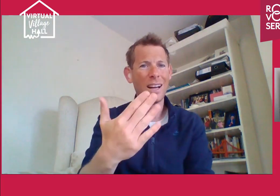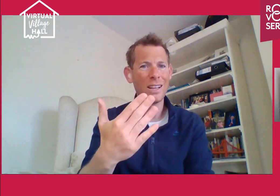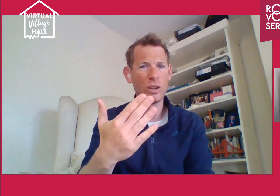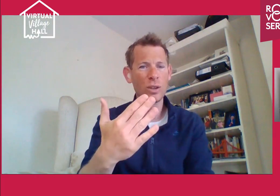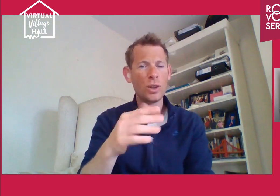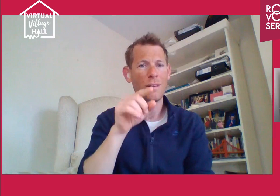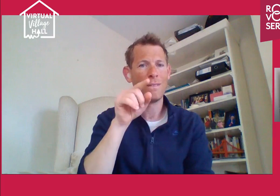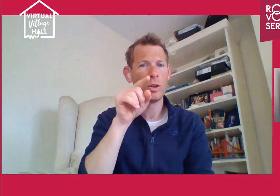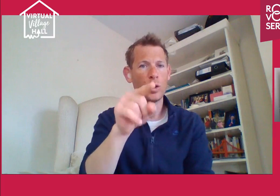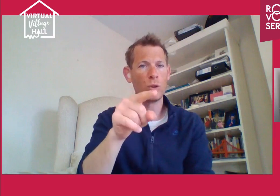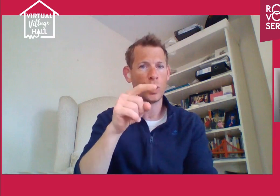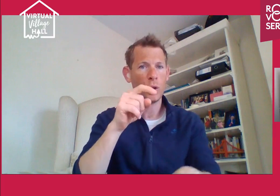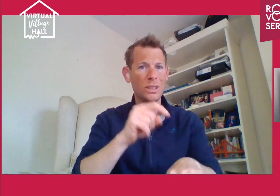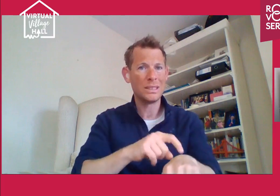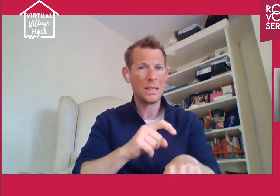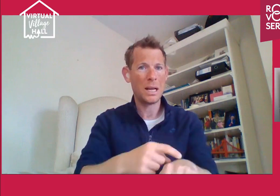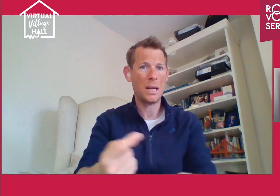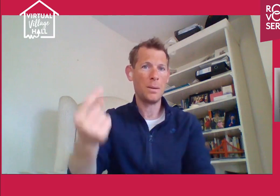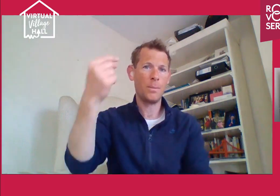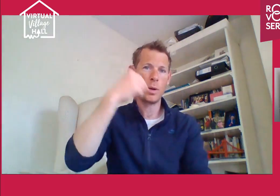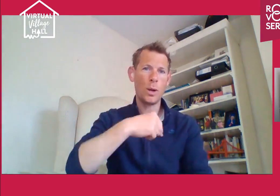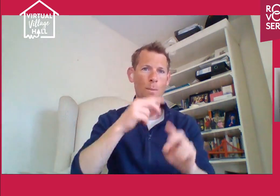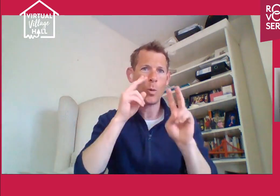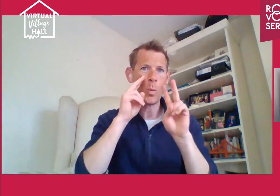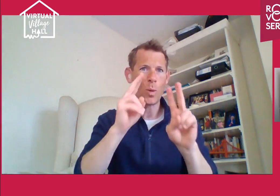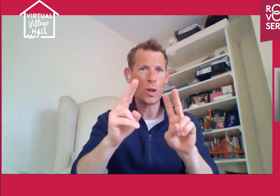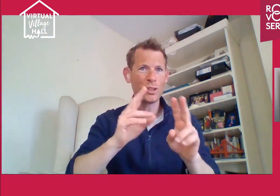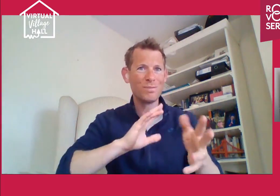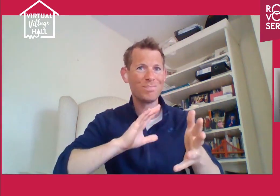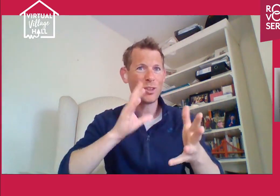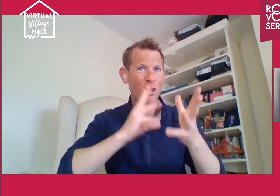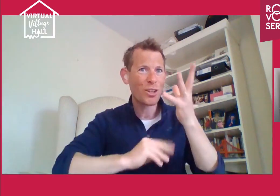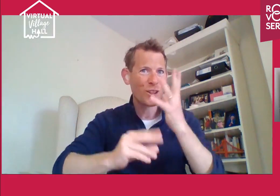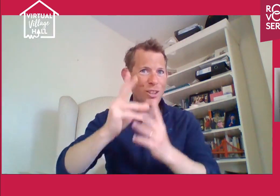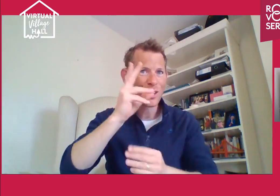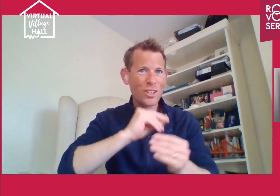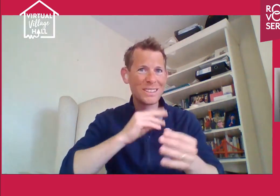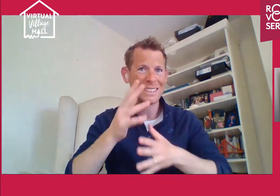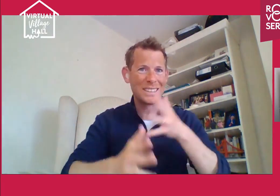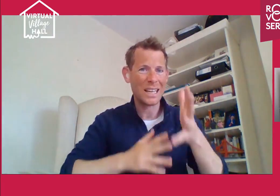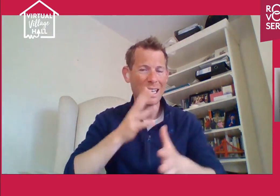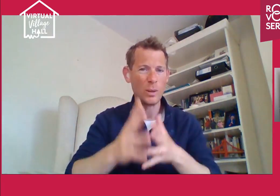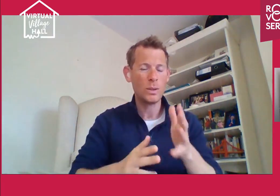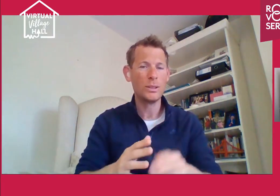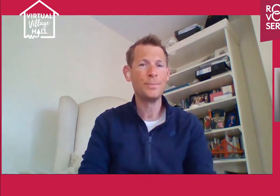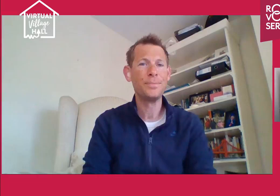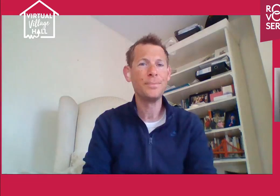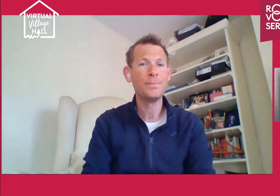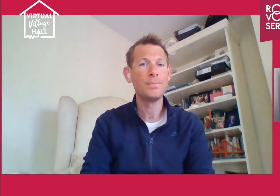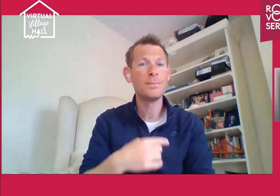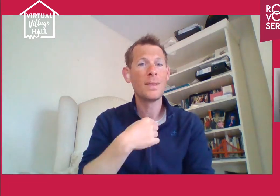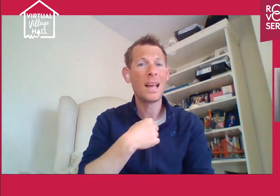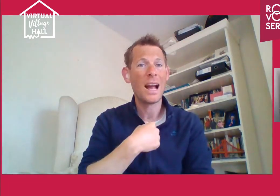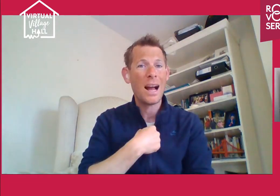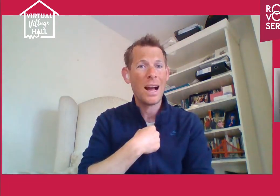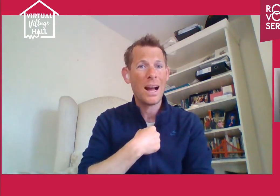All right, I want to say a massive thank you for your time and joining in and watching today's session to learn some more sign language.